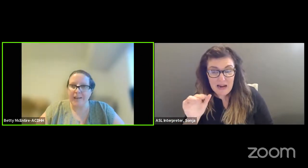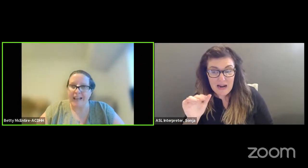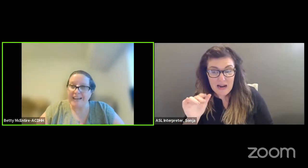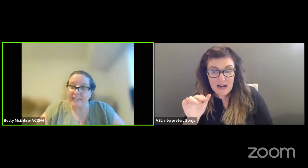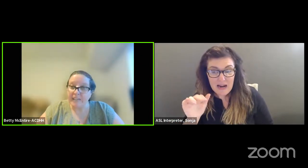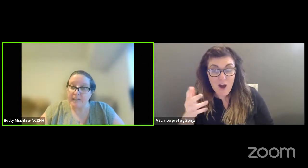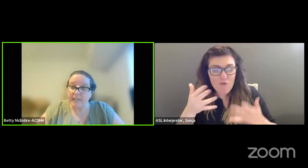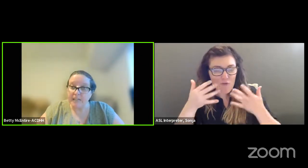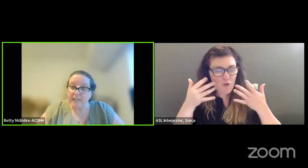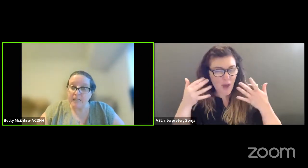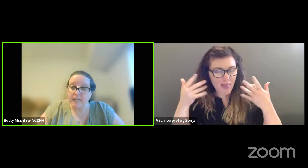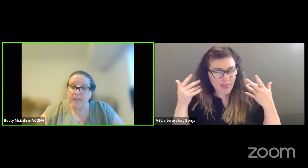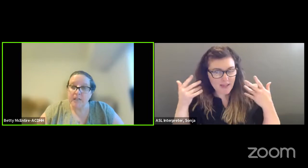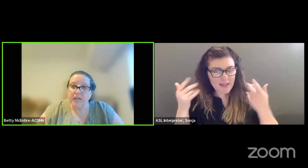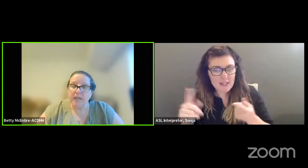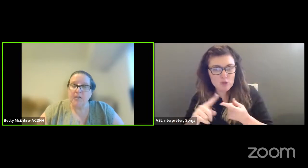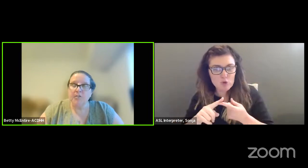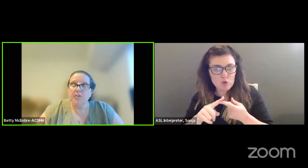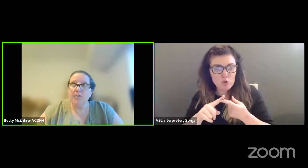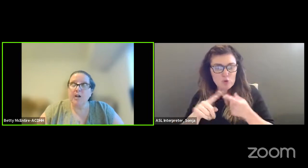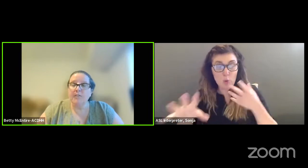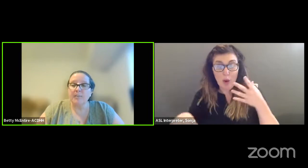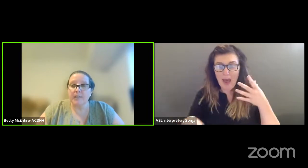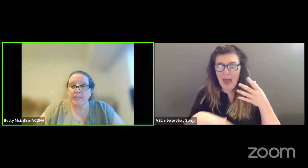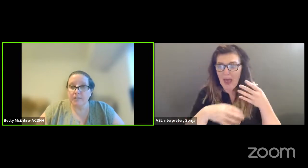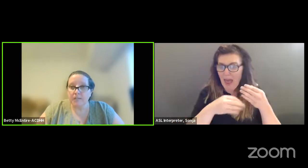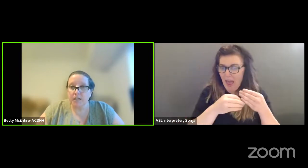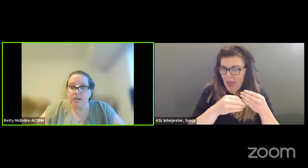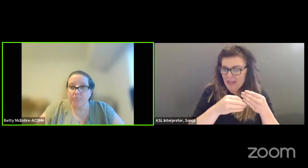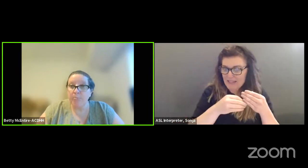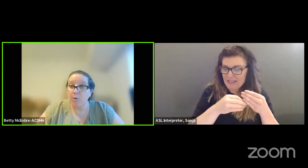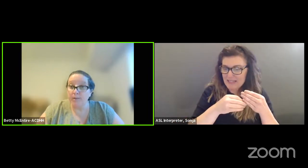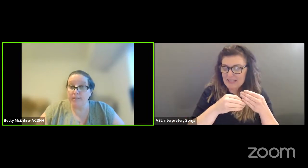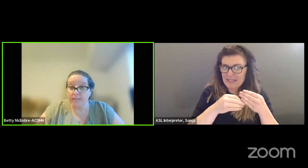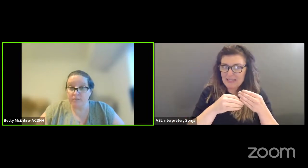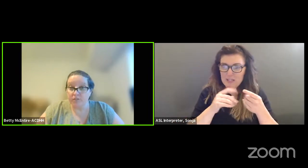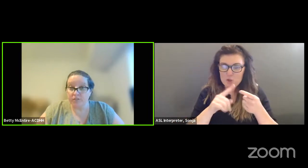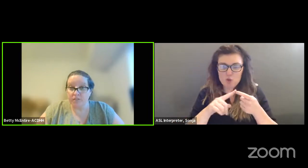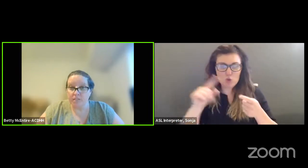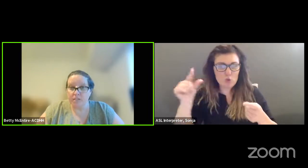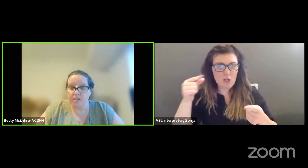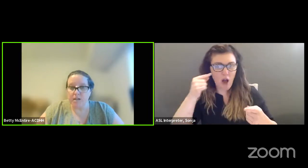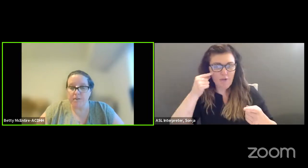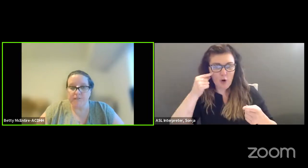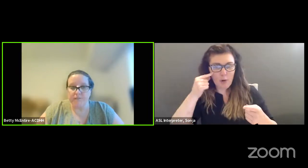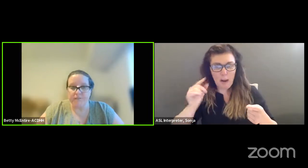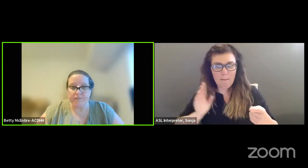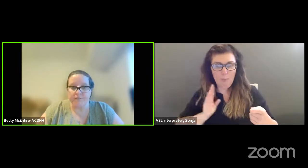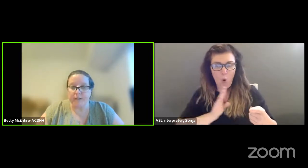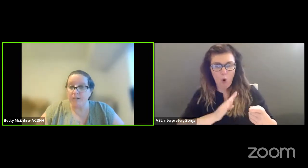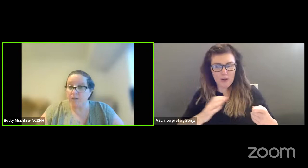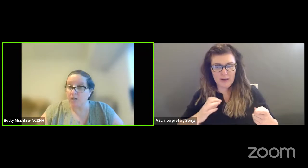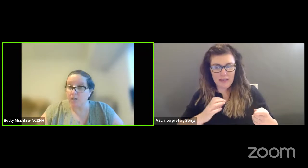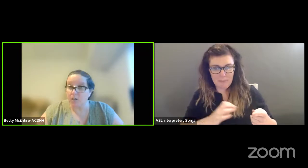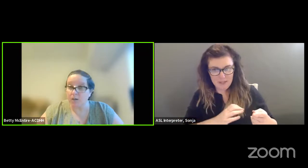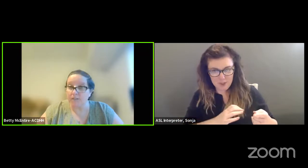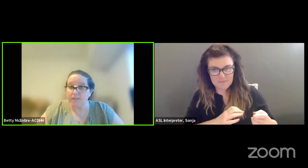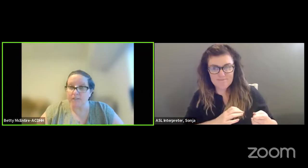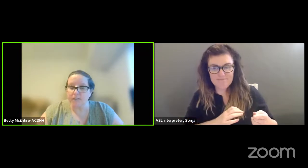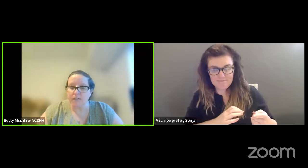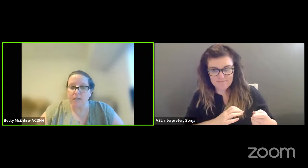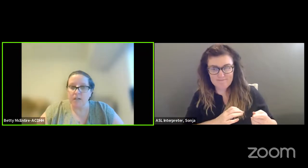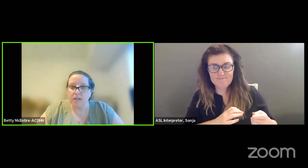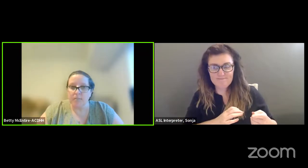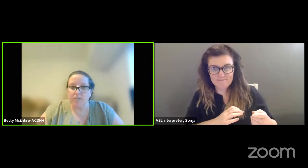friendly to adding to government boards and commissions. And in fact, our